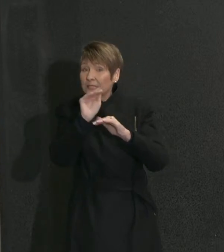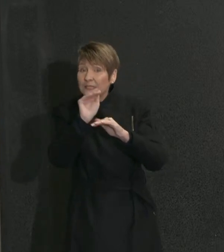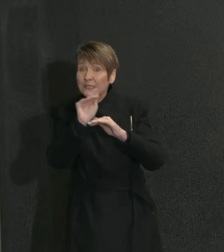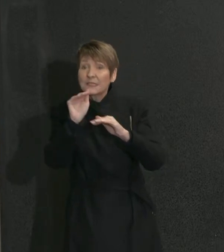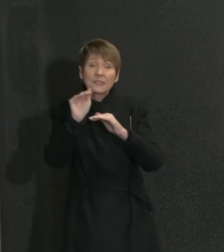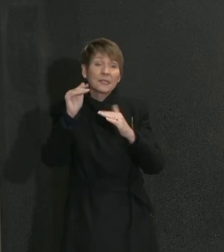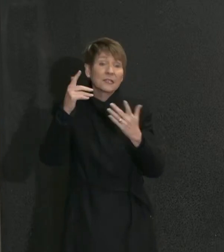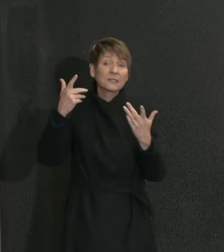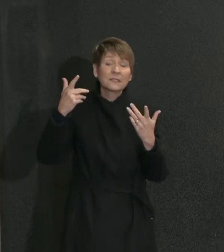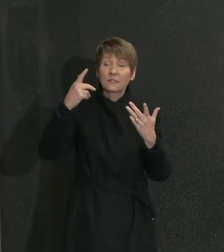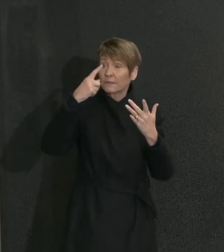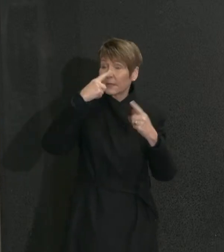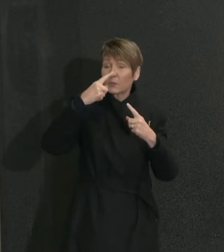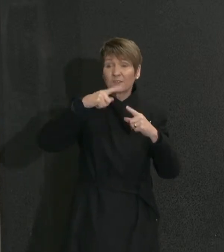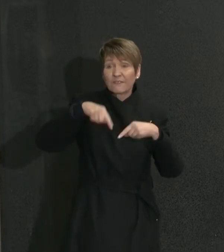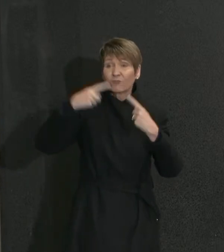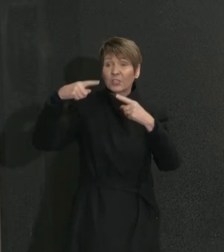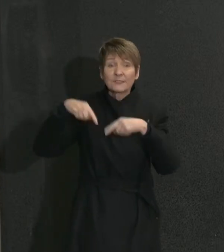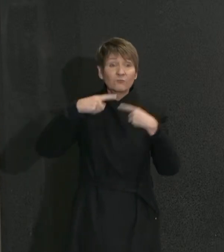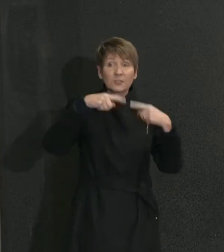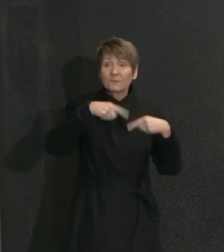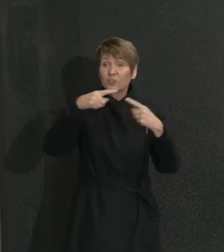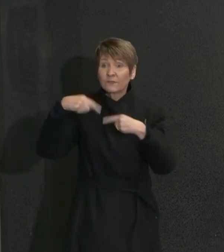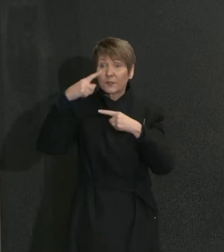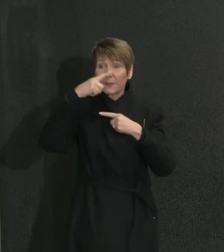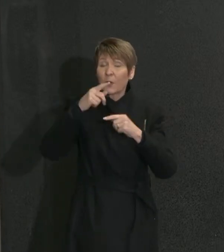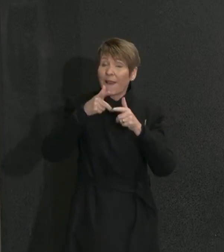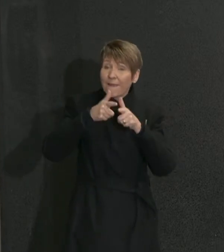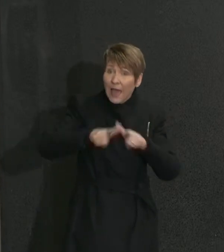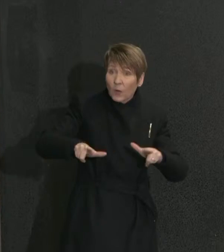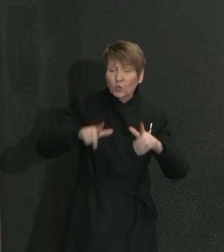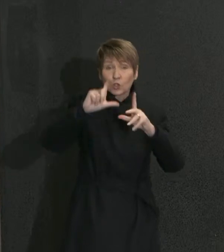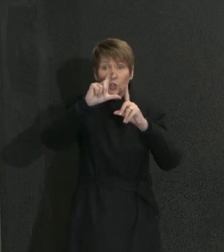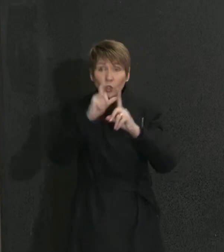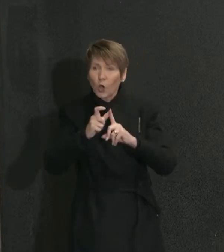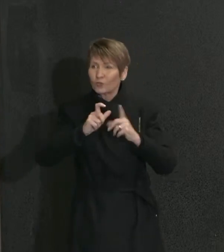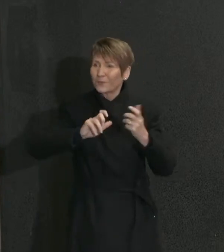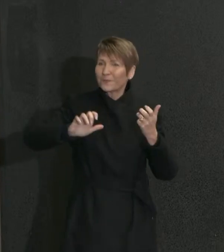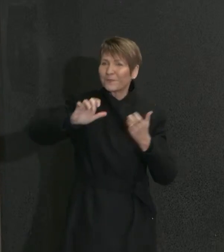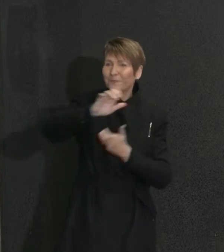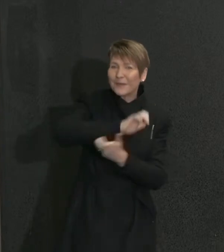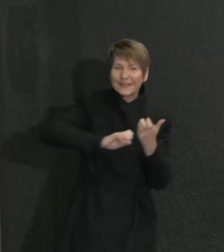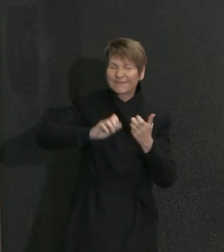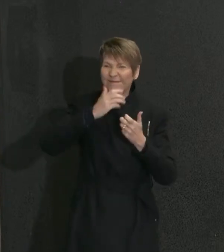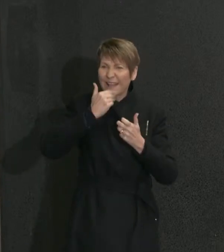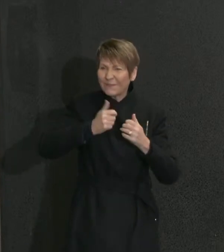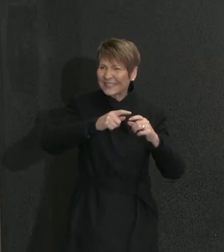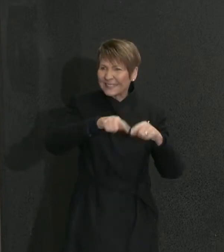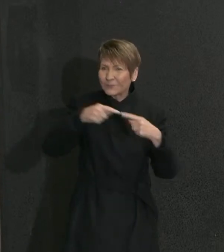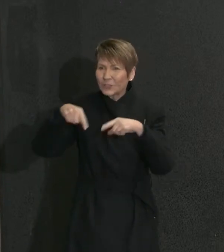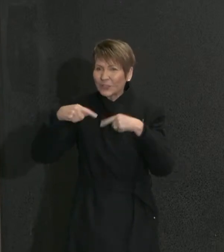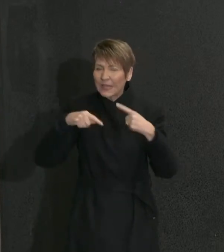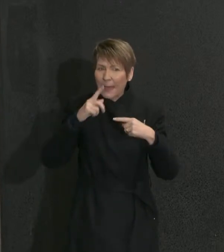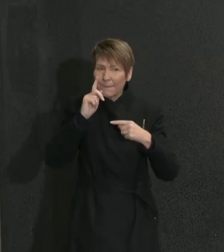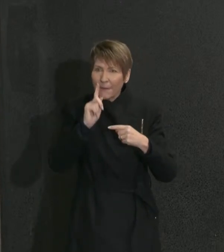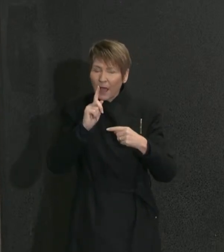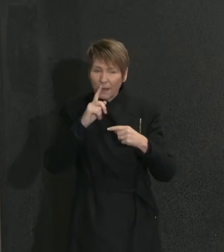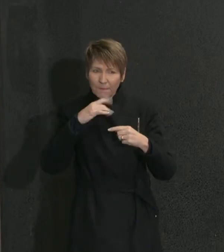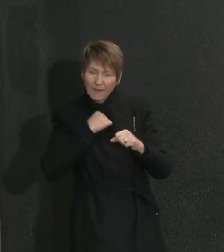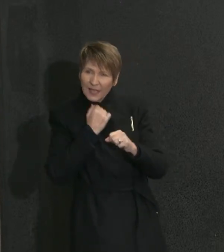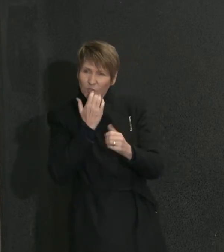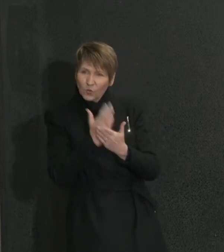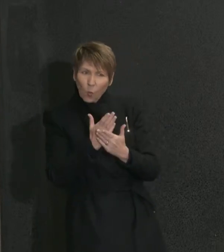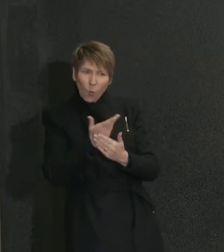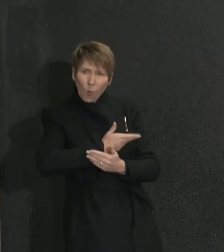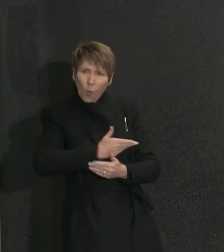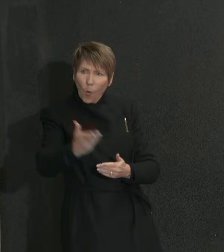to the people who need to hear it? Yeah, sure. It's a very important question, and it's one that we ask ourselves almost every single day. Is there more that we could do